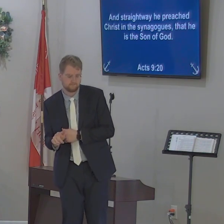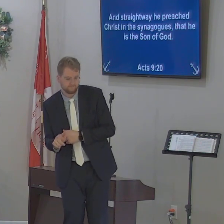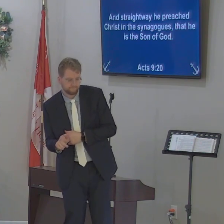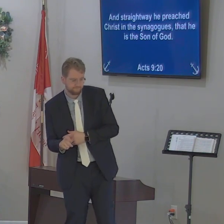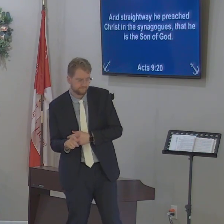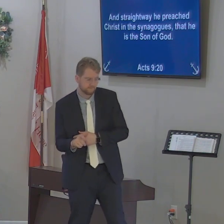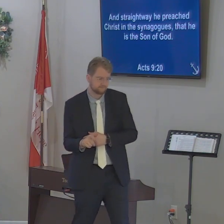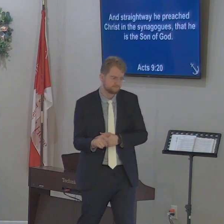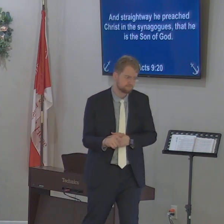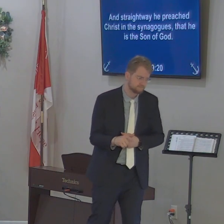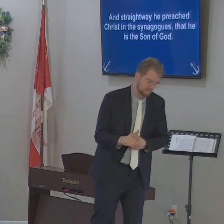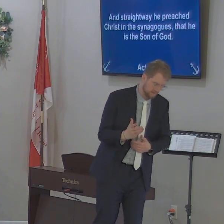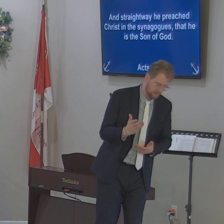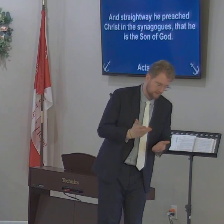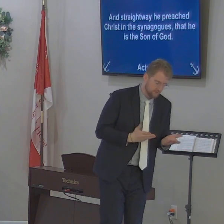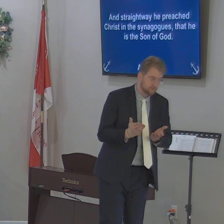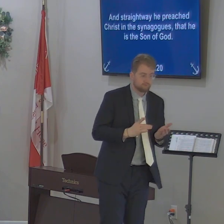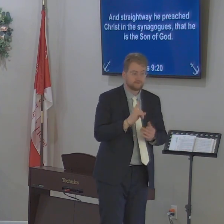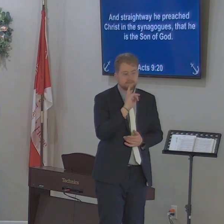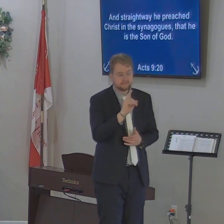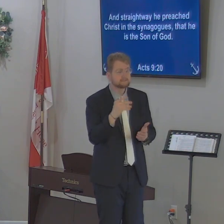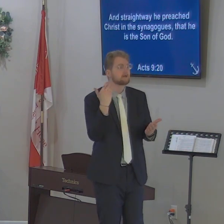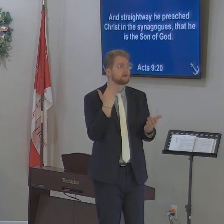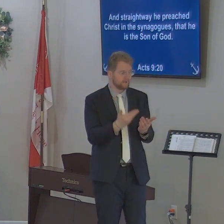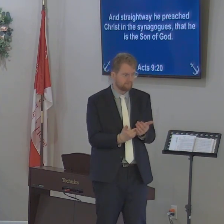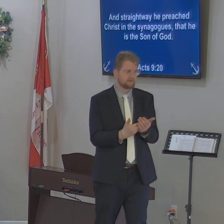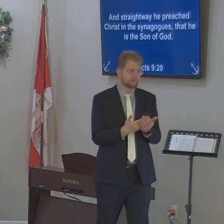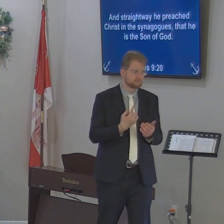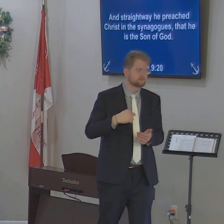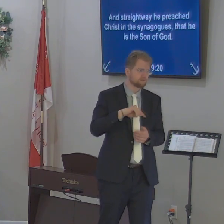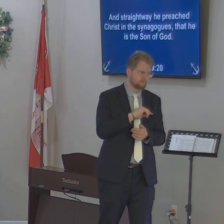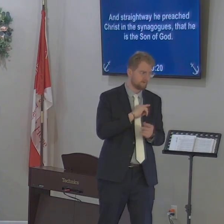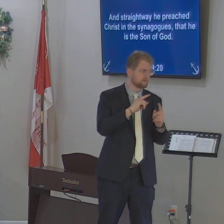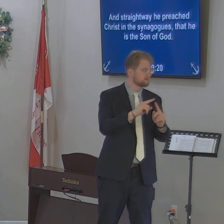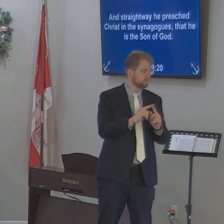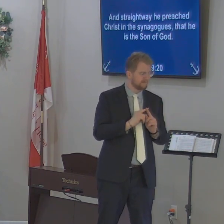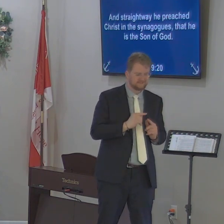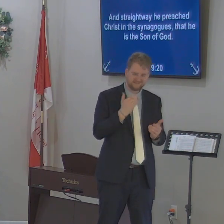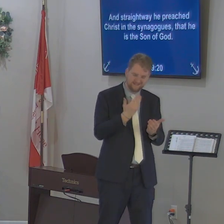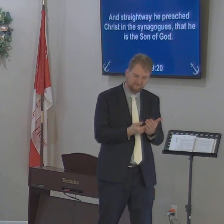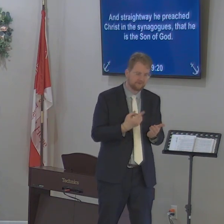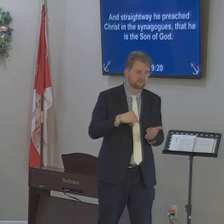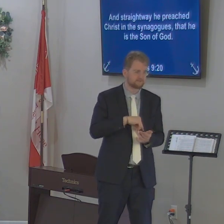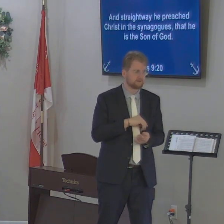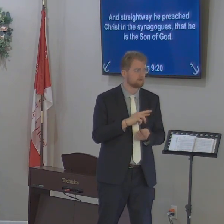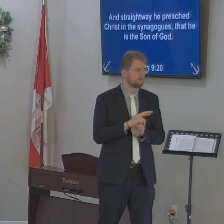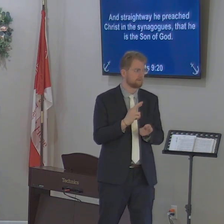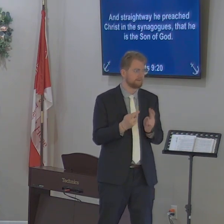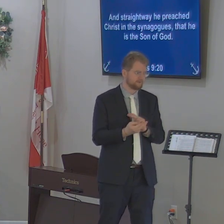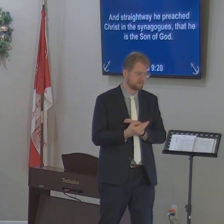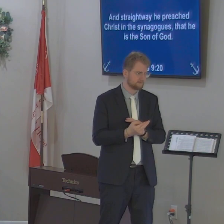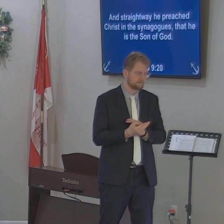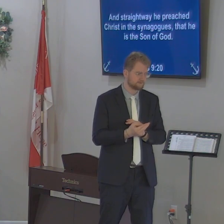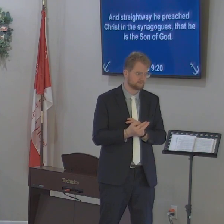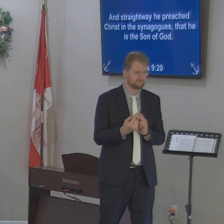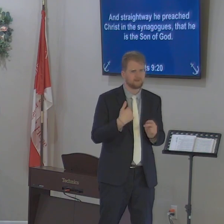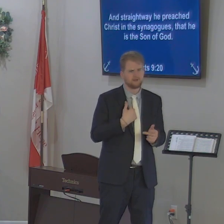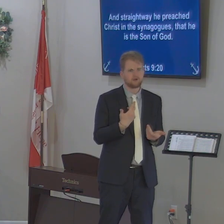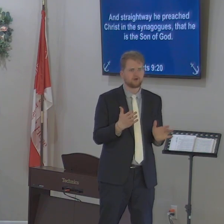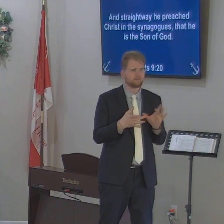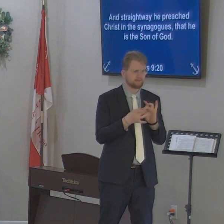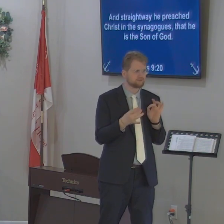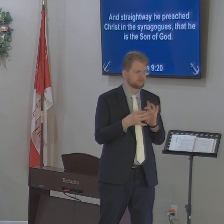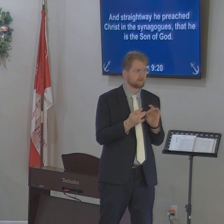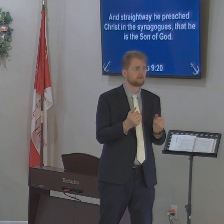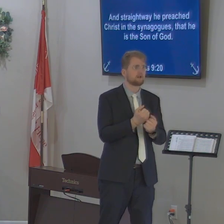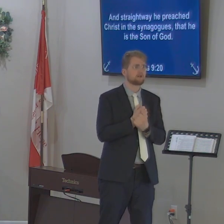Amen. Service is evidence of our salvation. Service is evidence of our repentance. I already mentioned it, but the love of